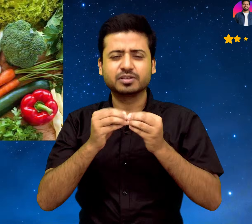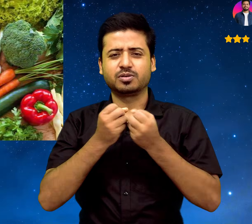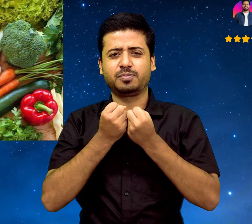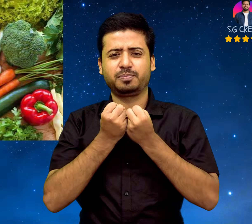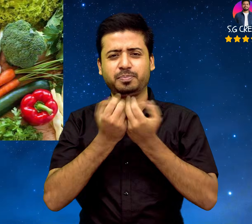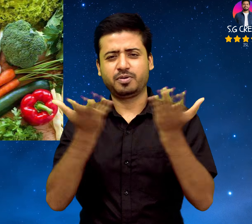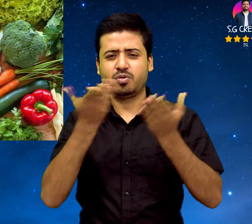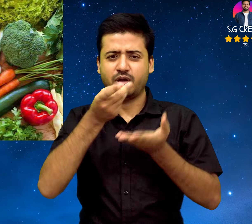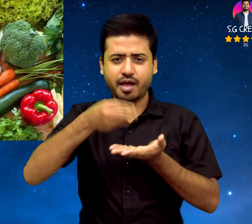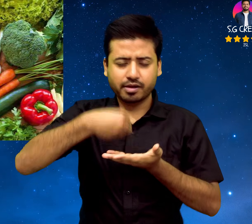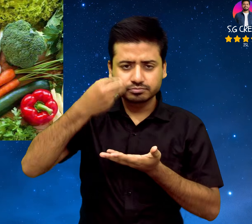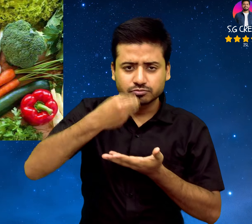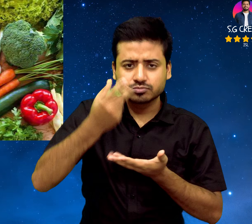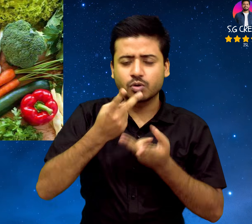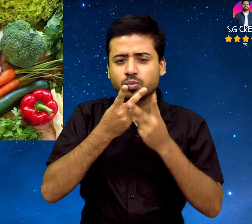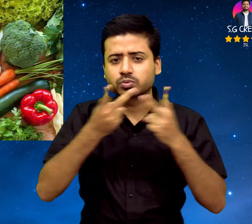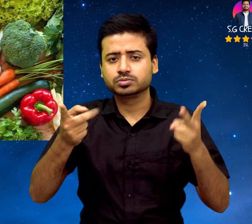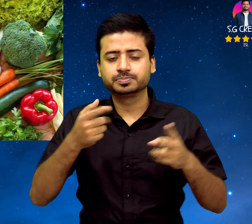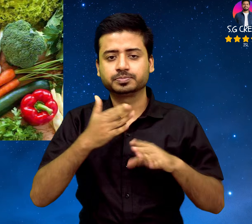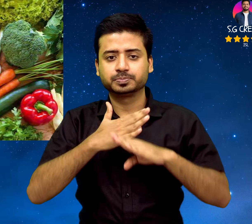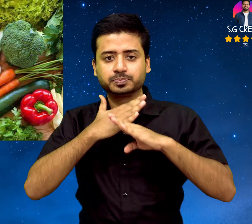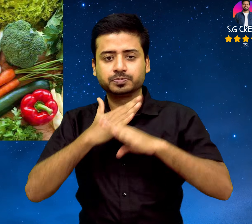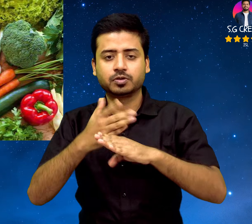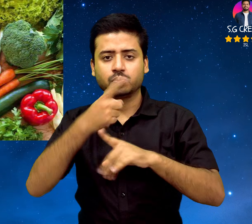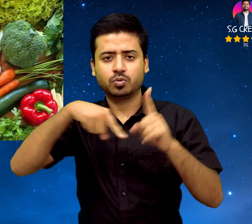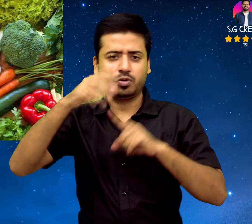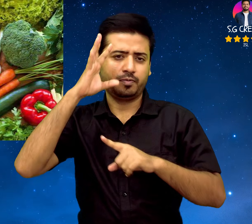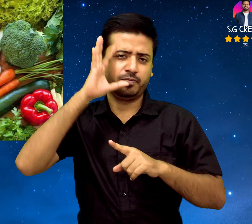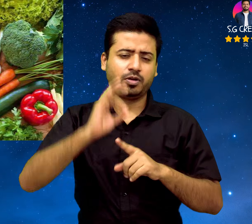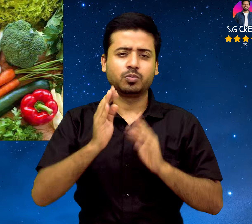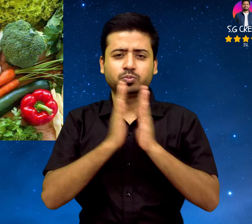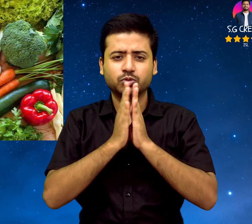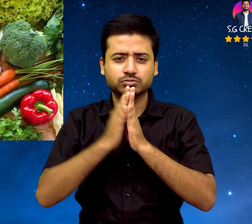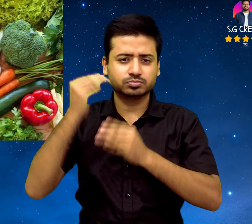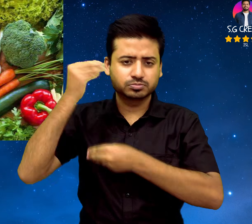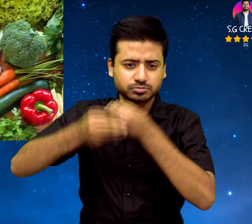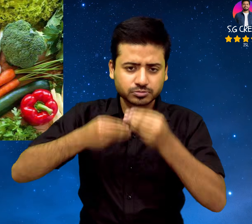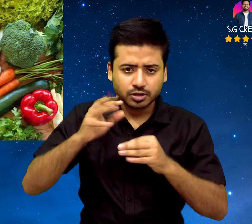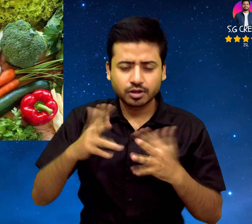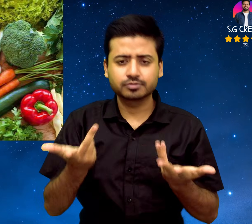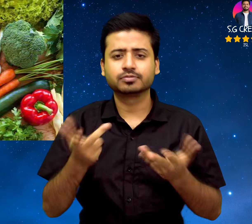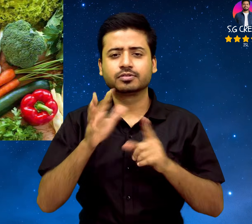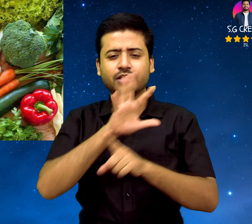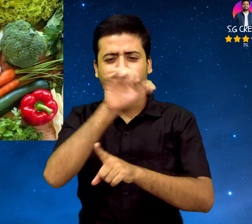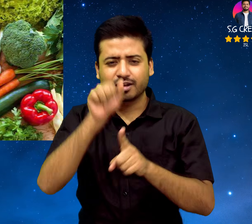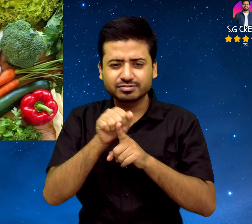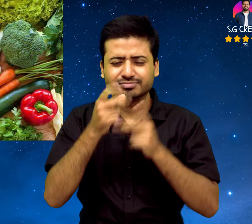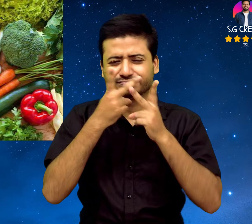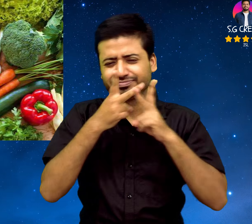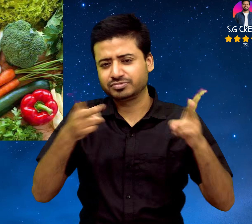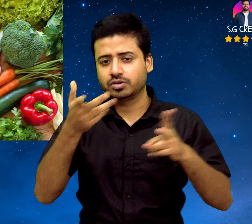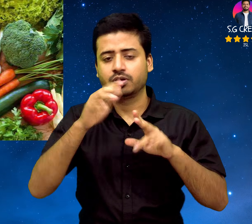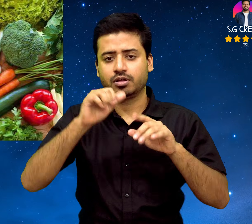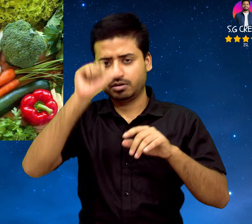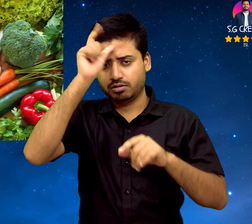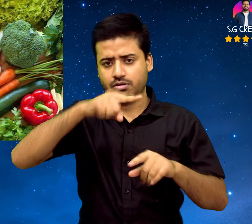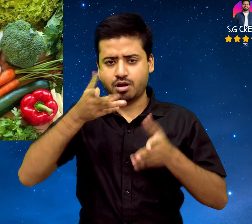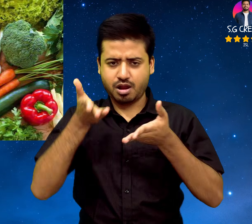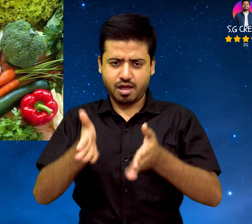Comprehensive analysis. Allium vegetables, health impacts, and anti-cancer properties. Introduction to allium vegetables and bioactive